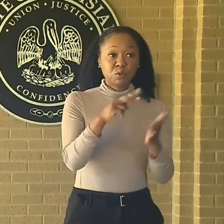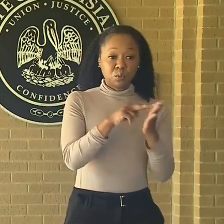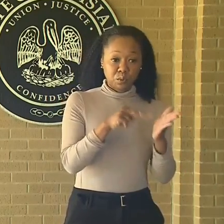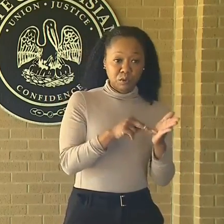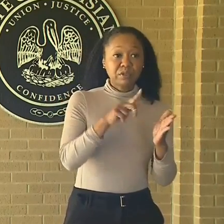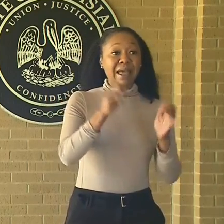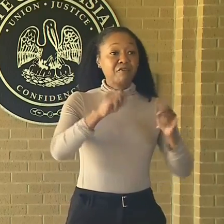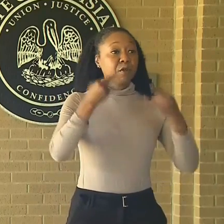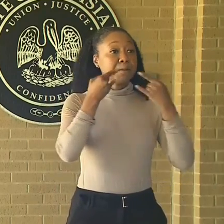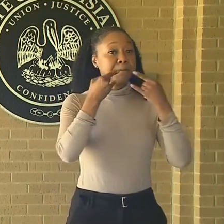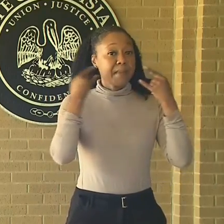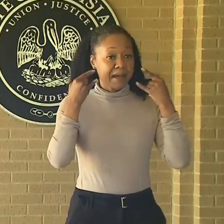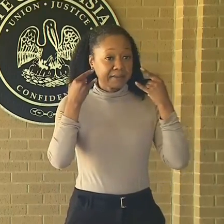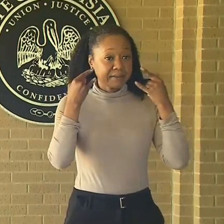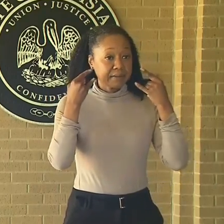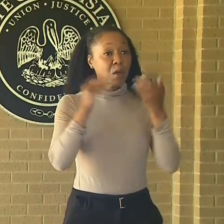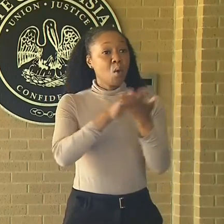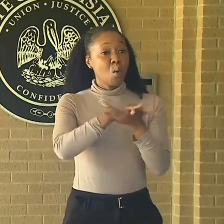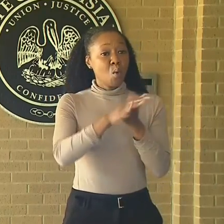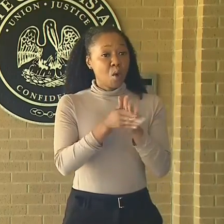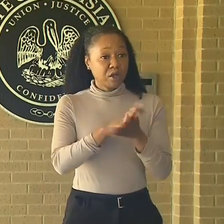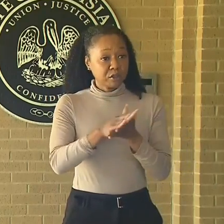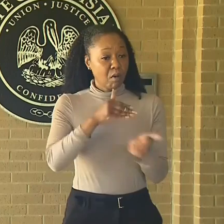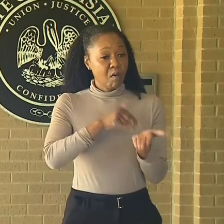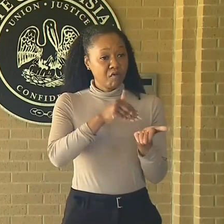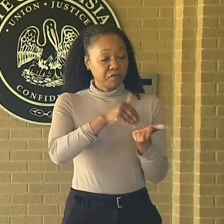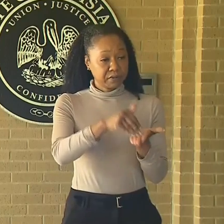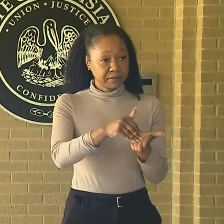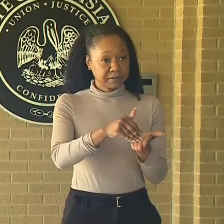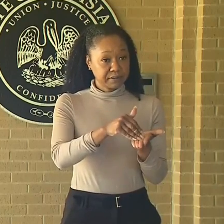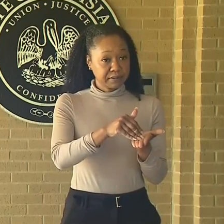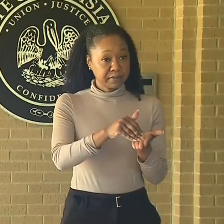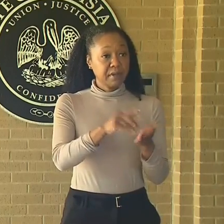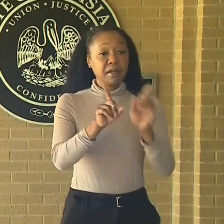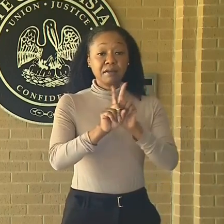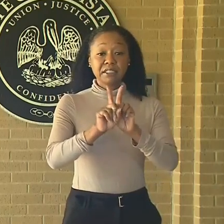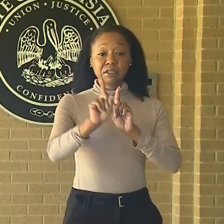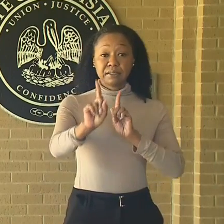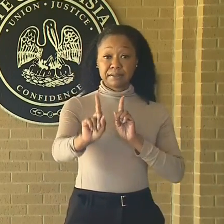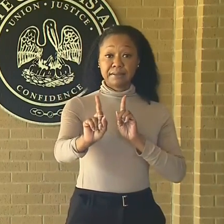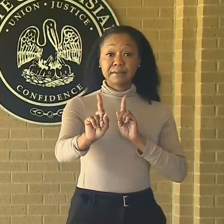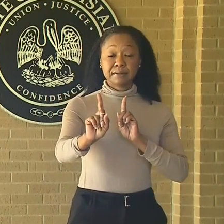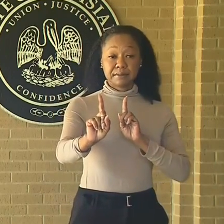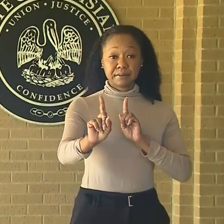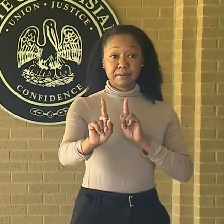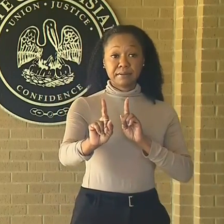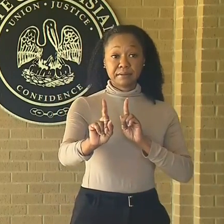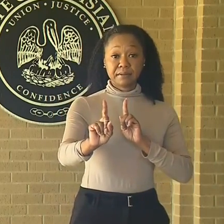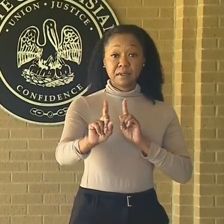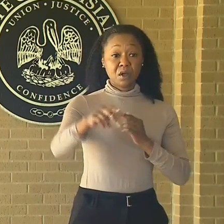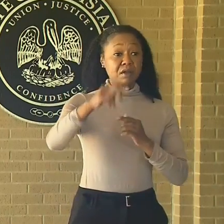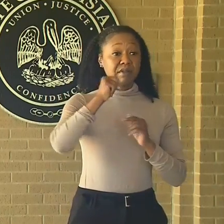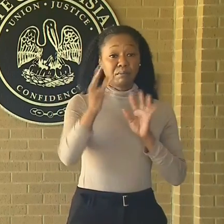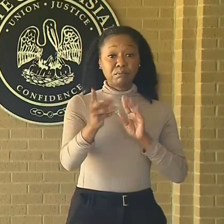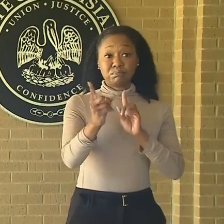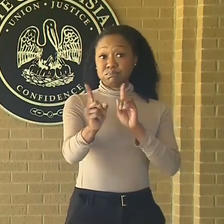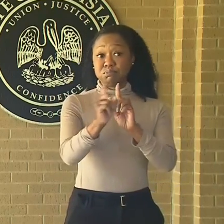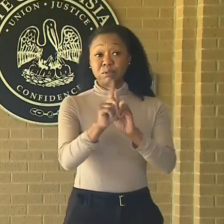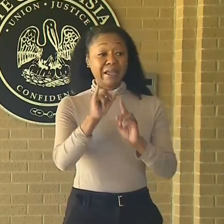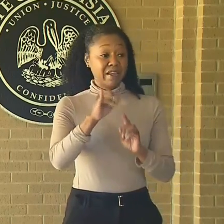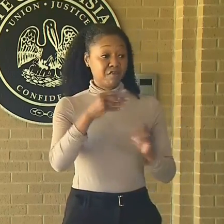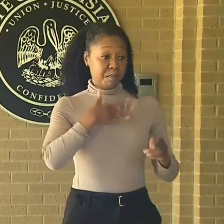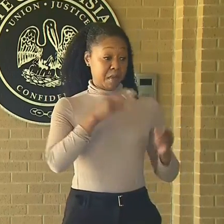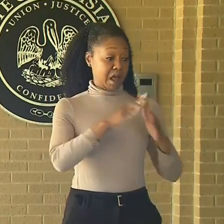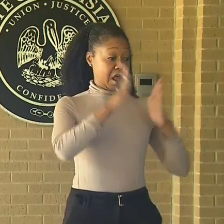including wearing a mask, washing your hands frequently, physical distancing when you're around people not from the immediate